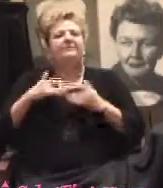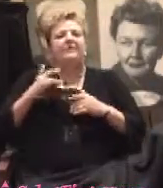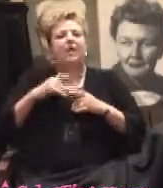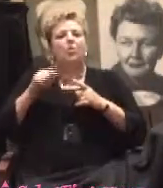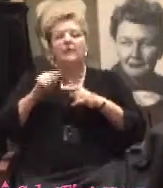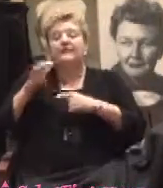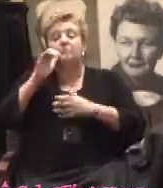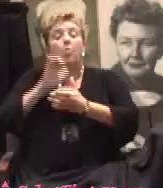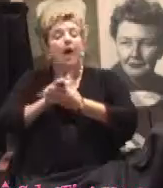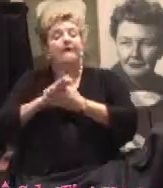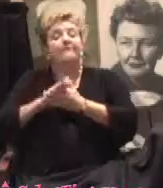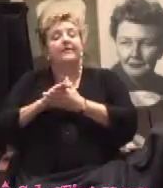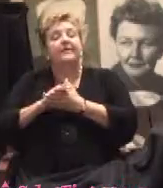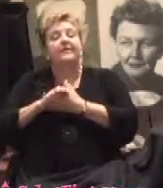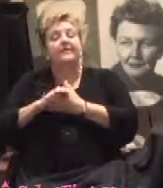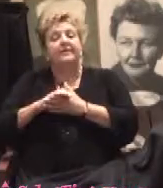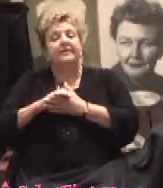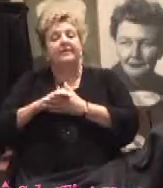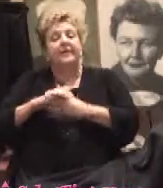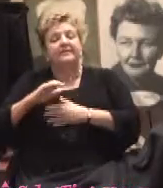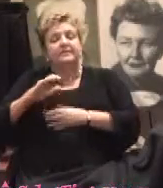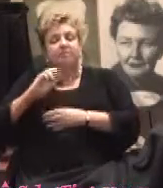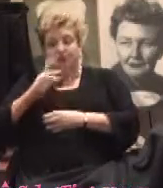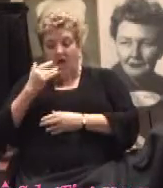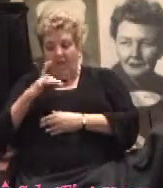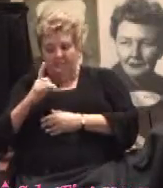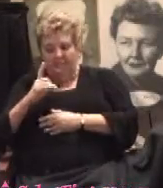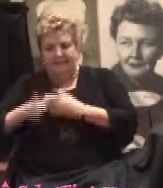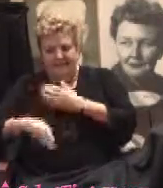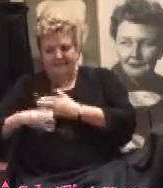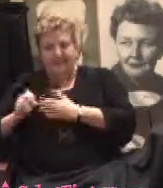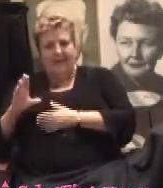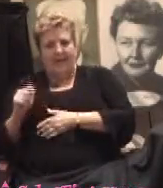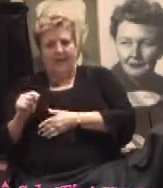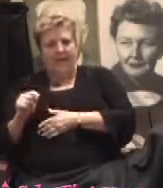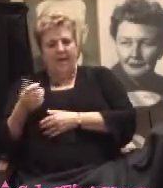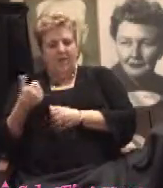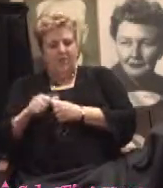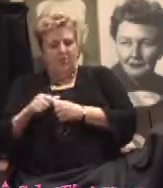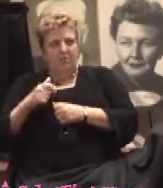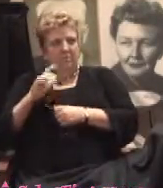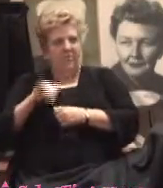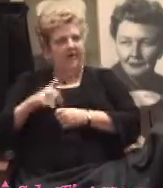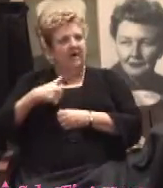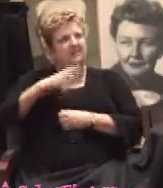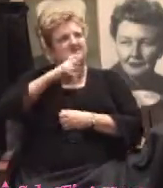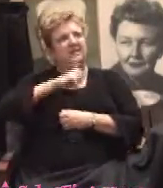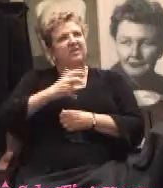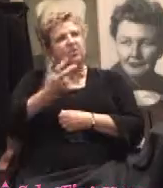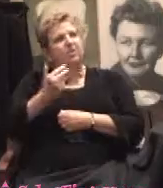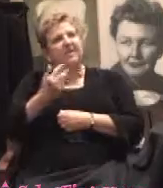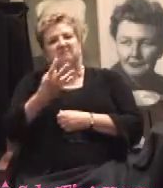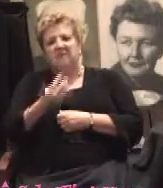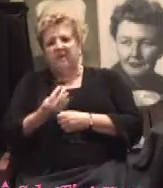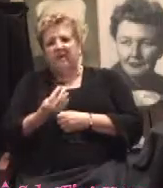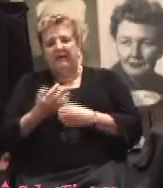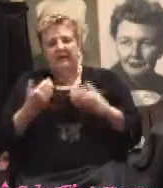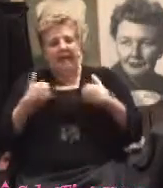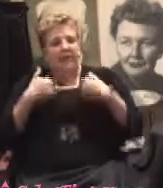house. And he called me that day. I remember that because I was about 13 or 14. And he had no one else to call.